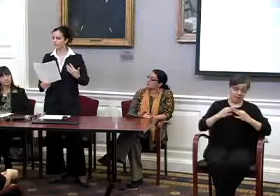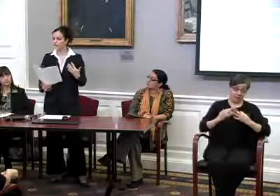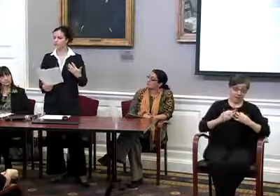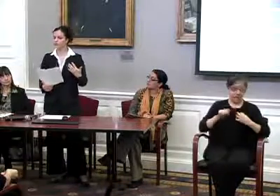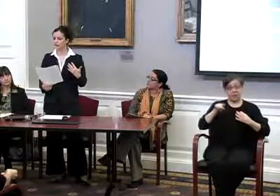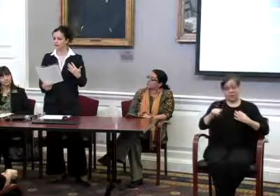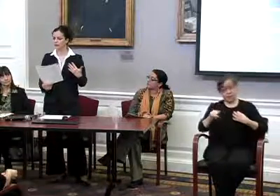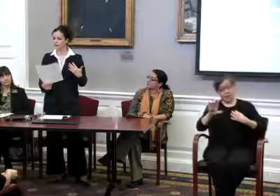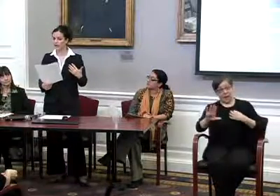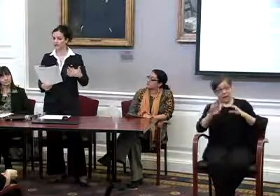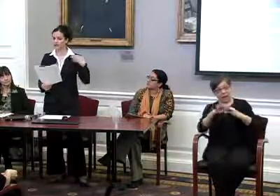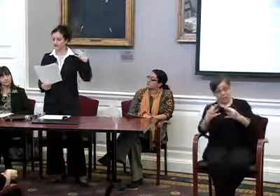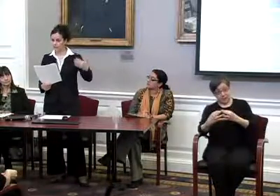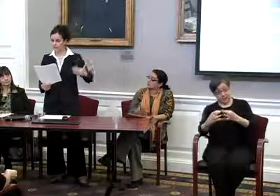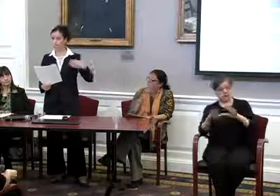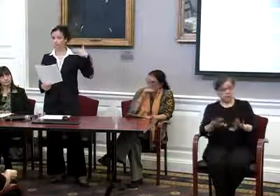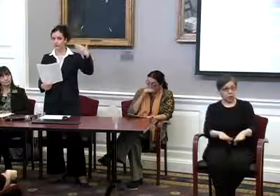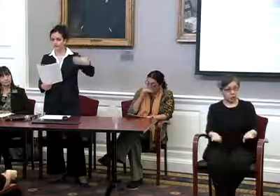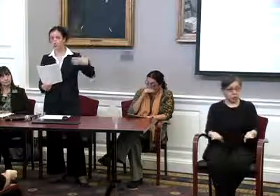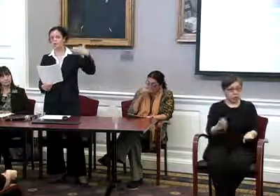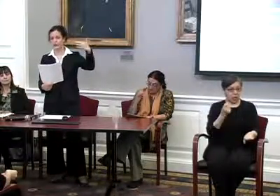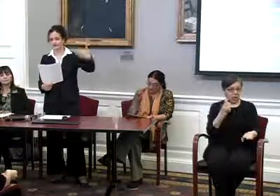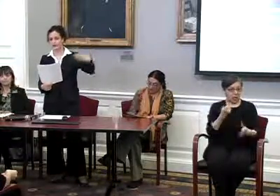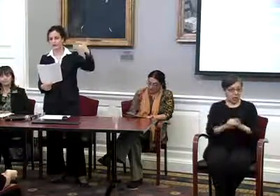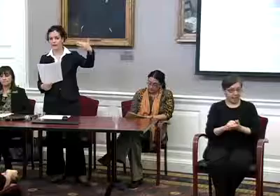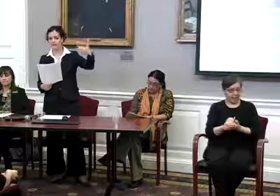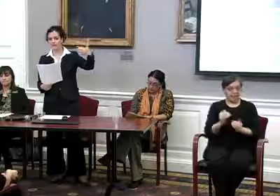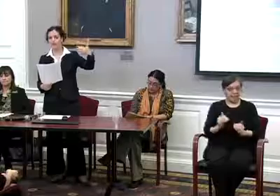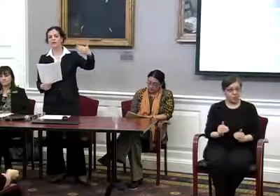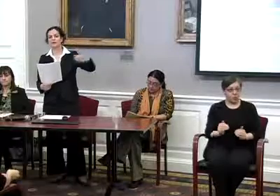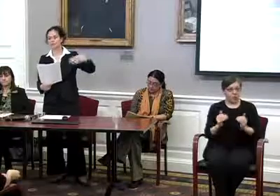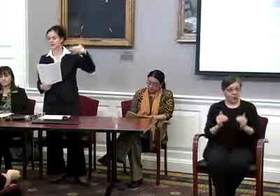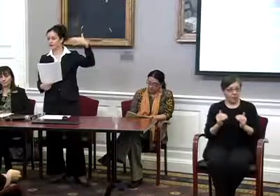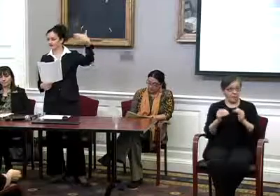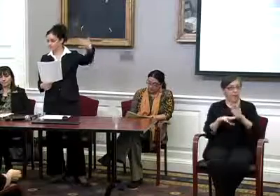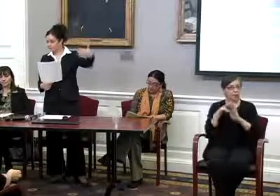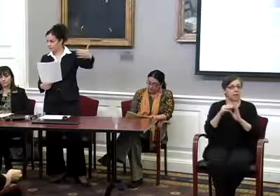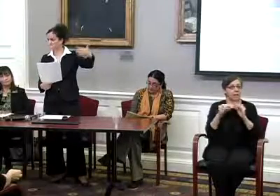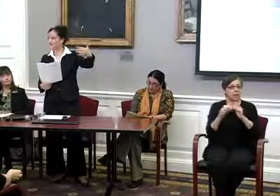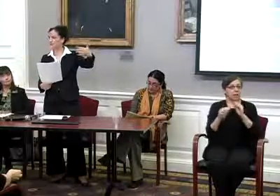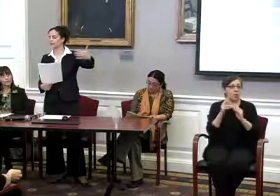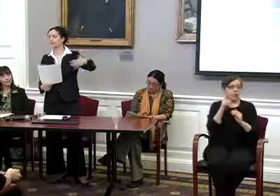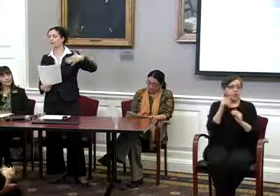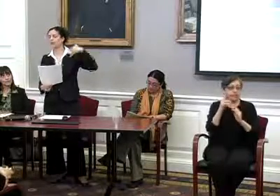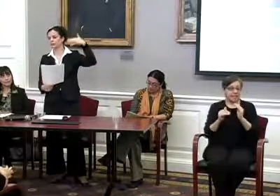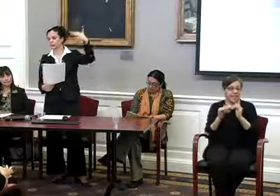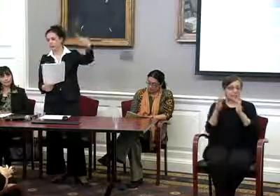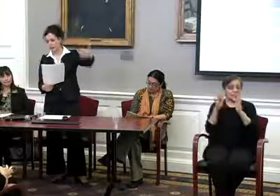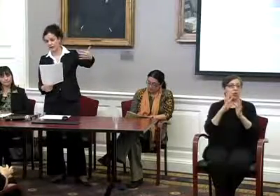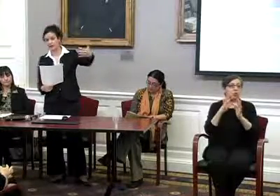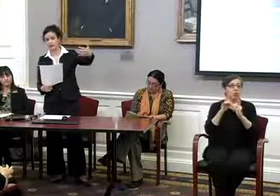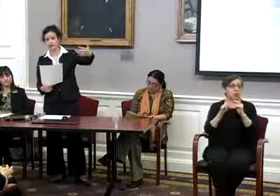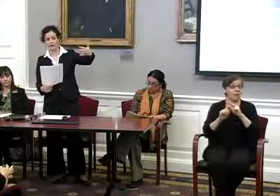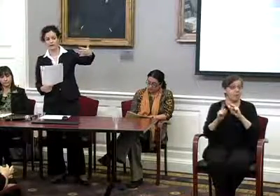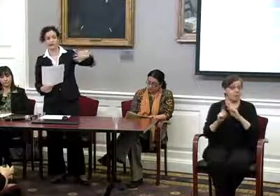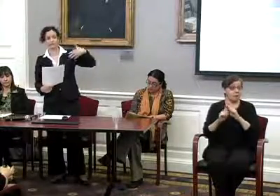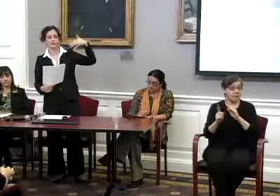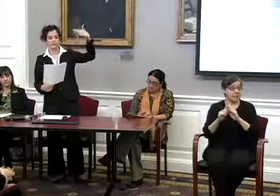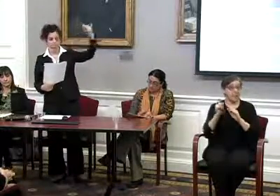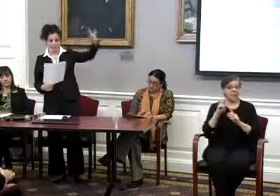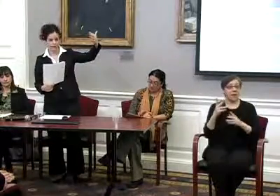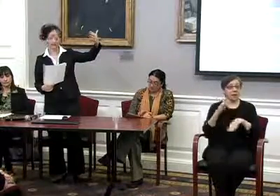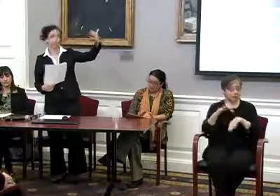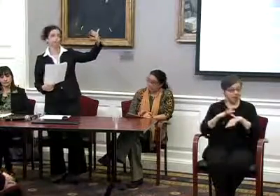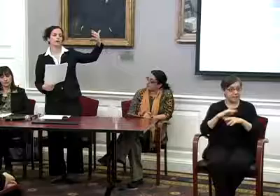start with things that children can understand, and then slowly going up the grades, they start to talk about refugee issues, they take them to the